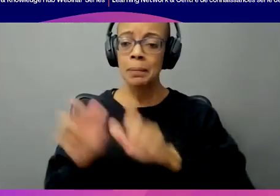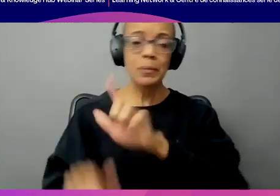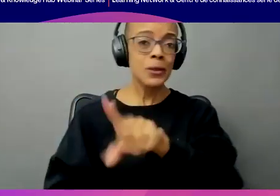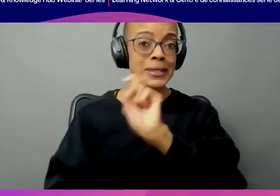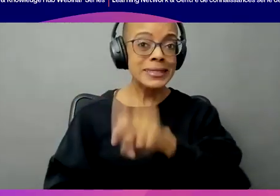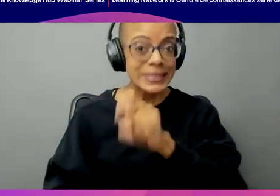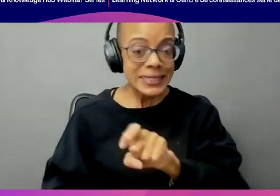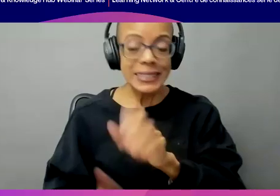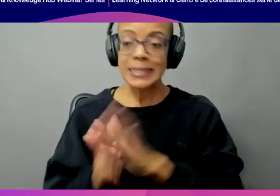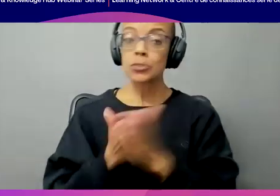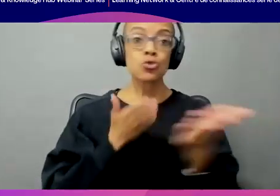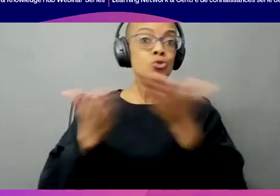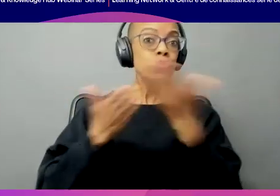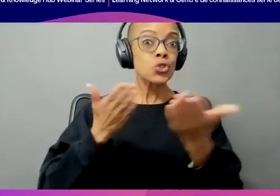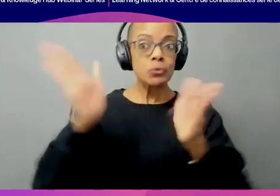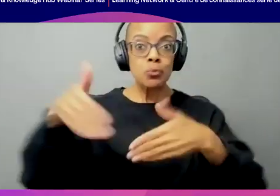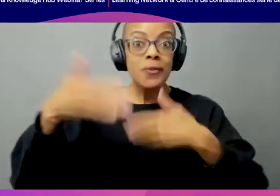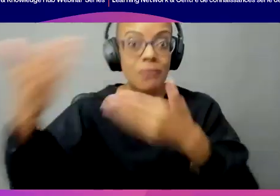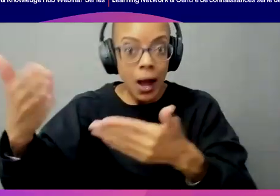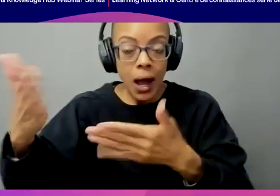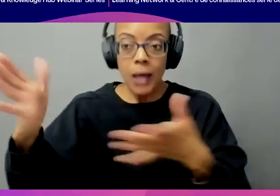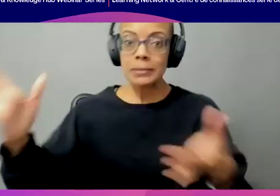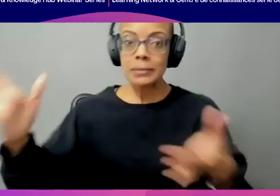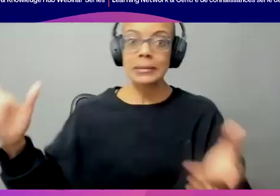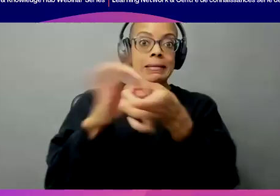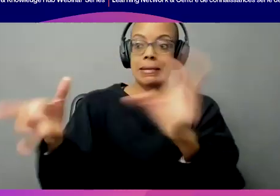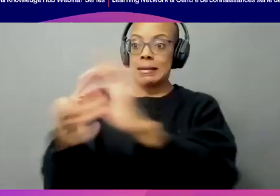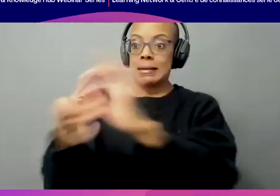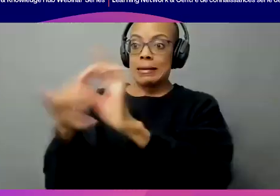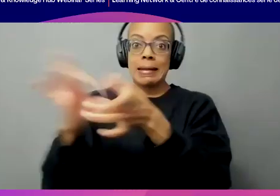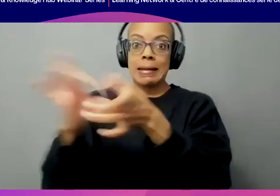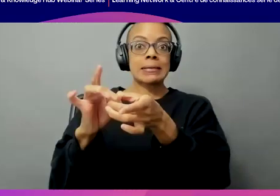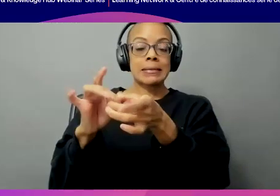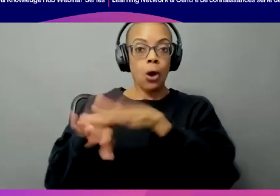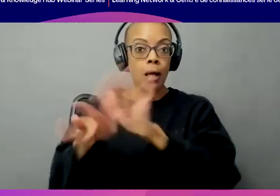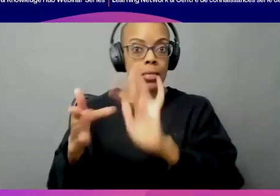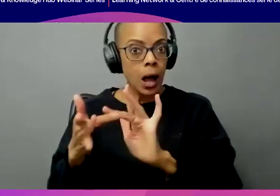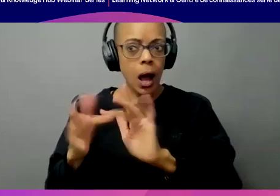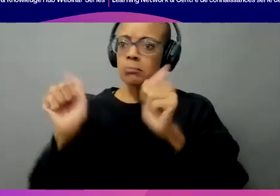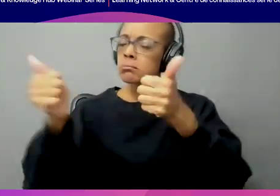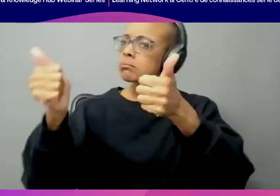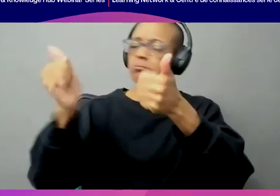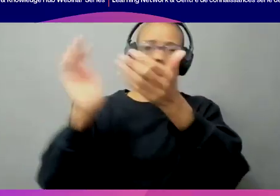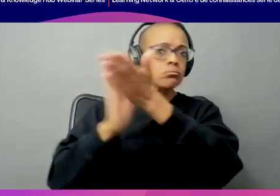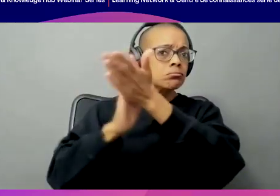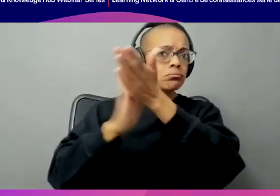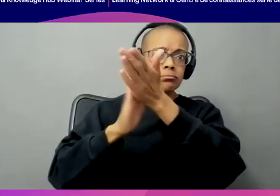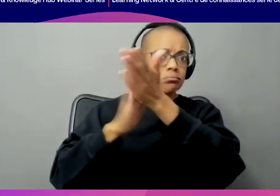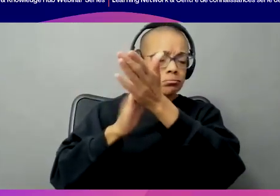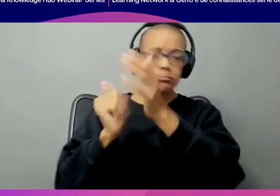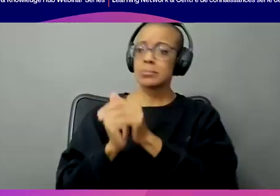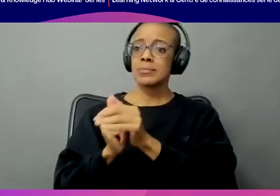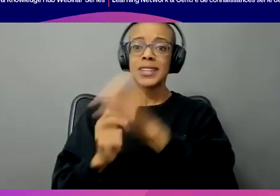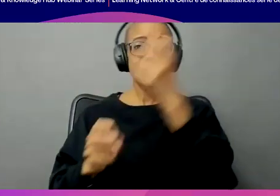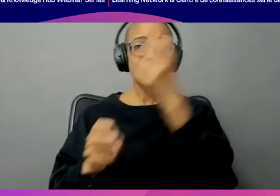some gaps in services, to connecting people who are not connected, for whom it's really difficult to get to places, rural